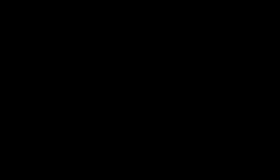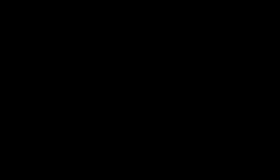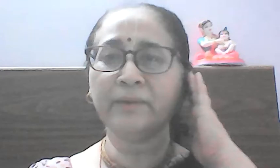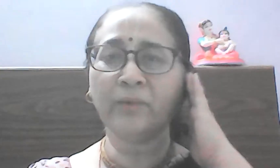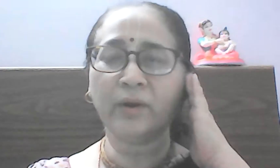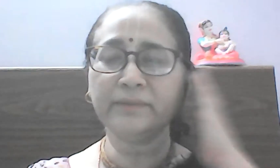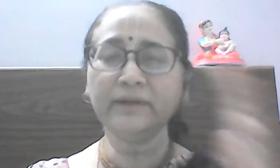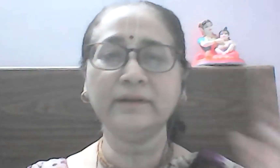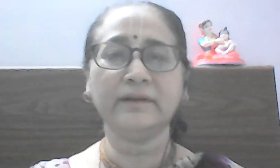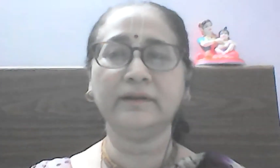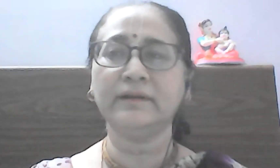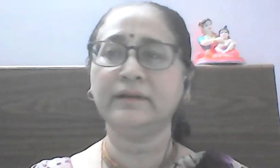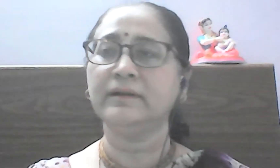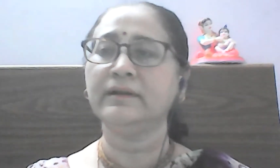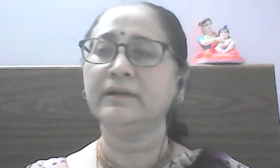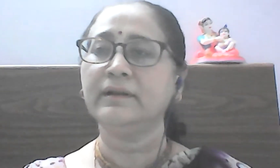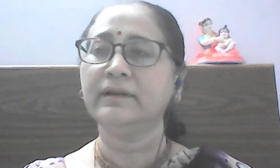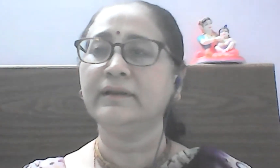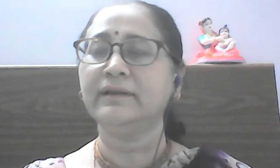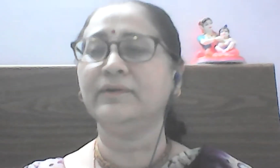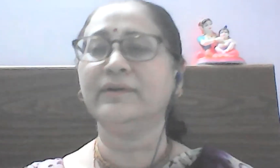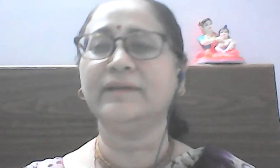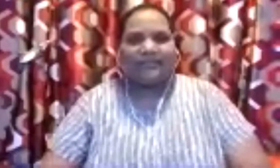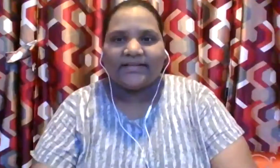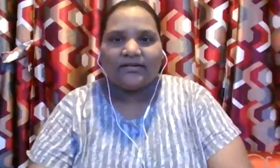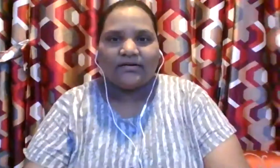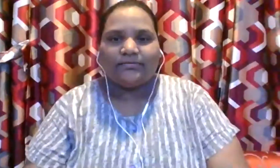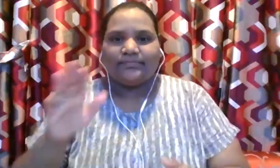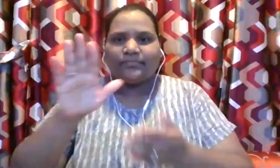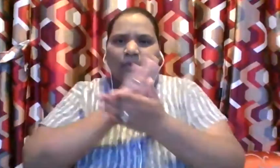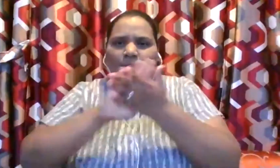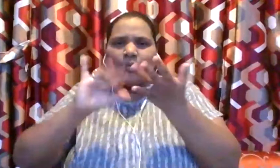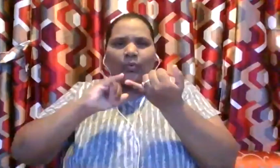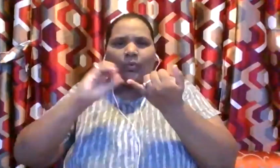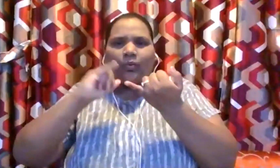Uncle, am I audible? Yes, yes, ma'am. I will tell the